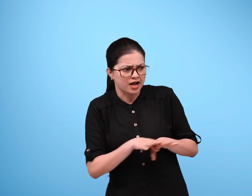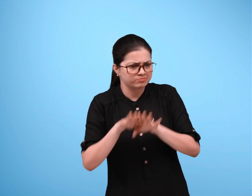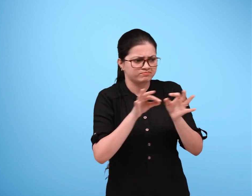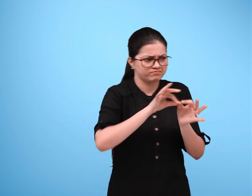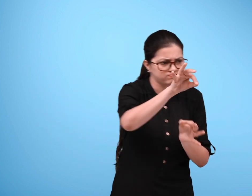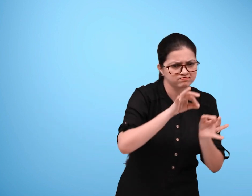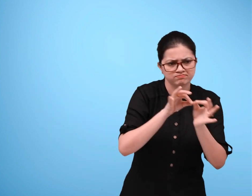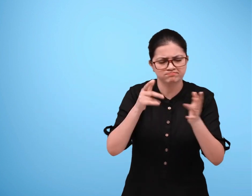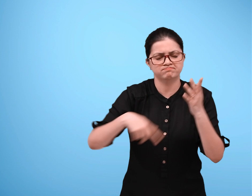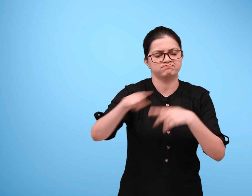world.